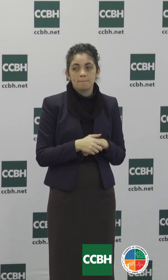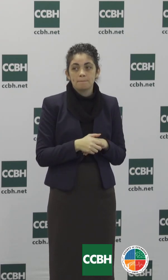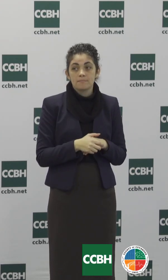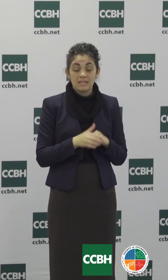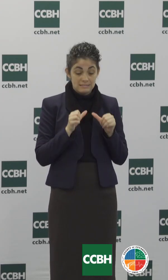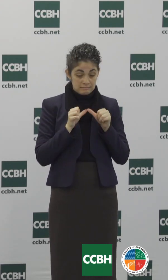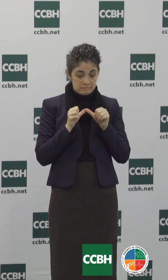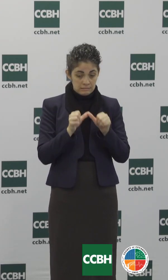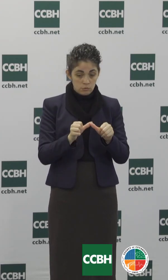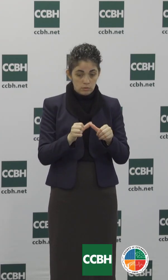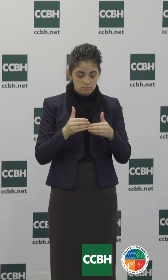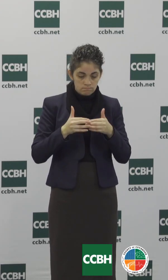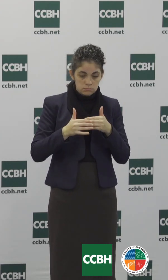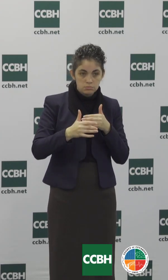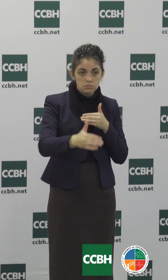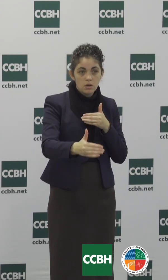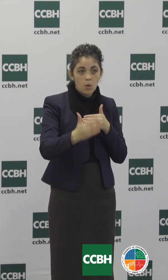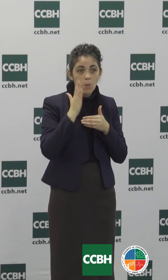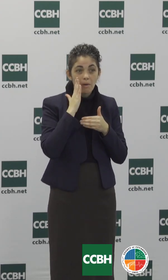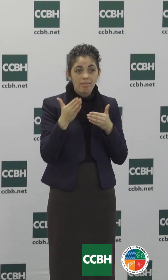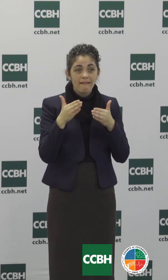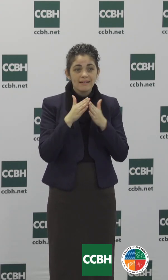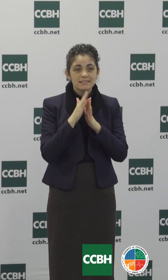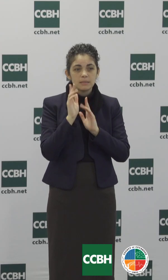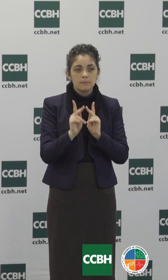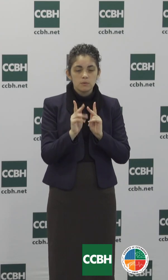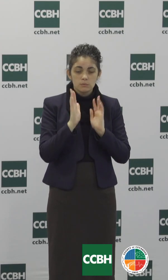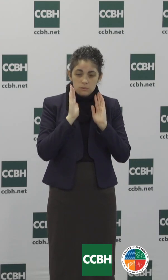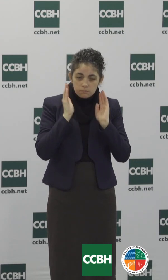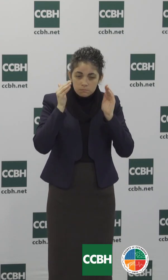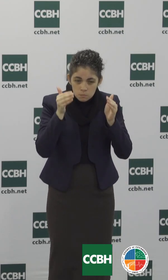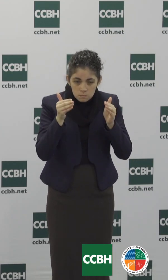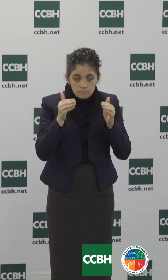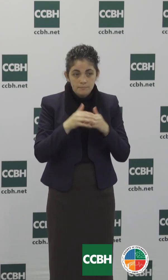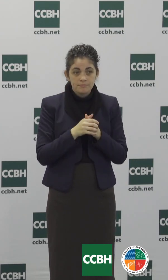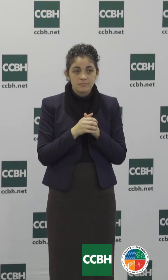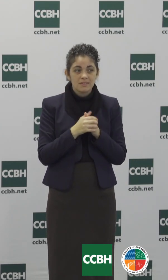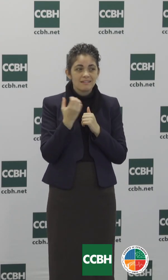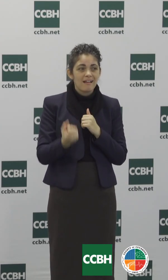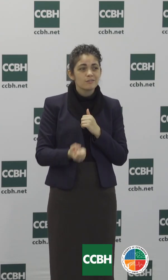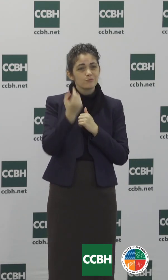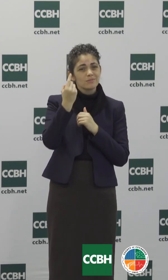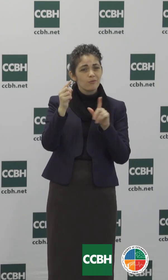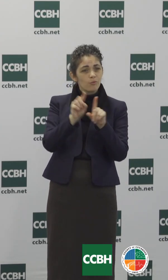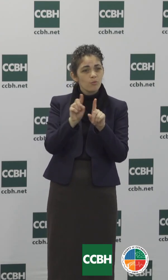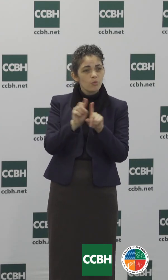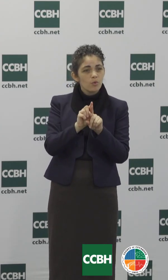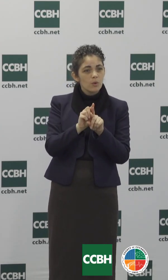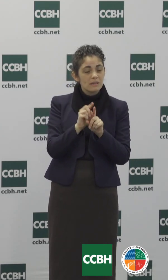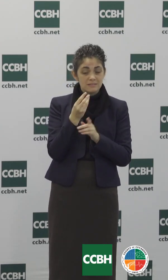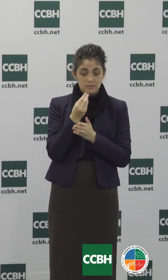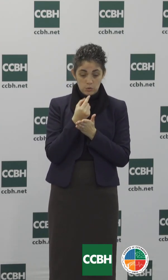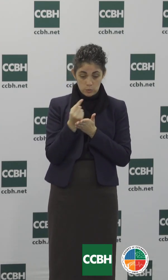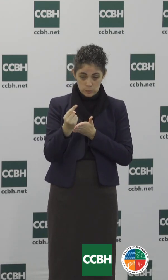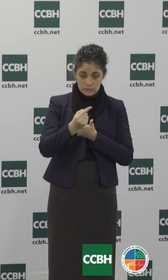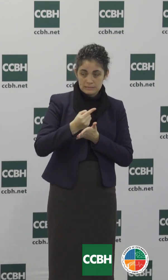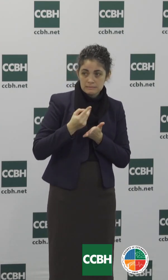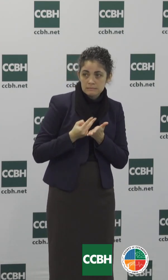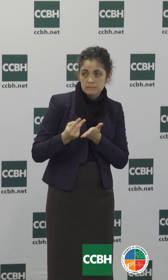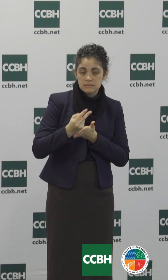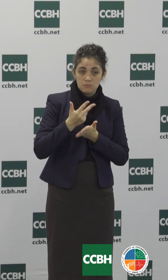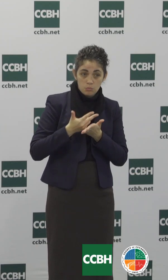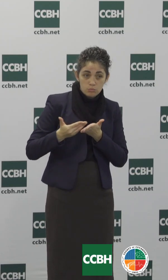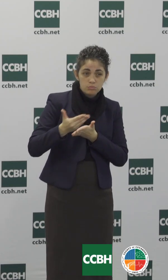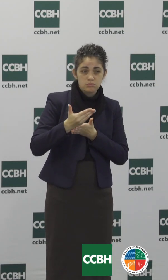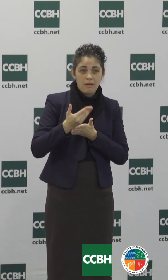going forward, we will ask people to be vigilant, to understand in the coming weeks as guidance